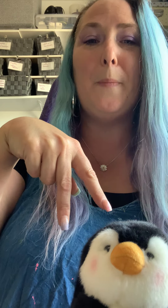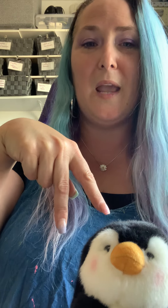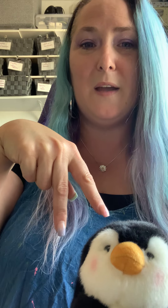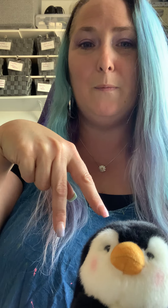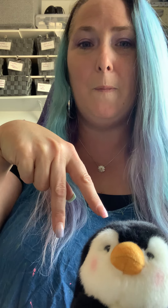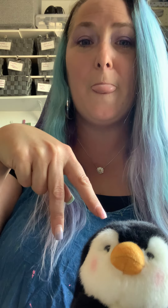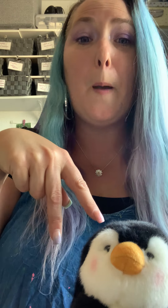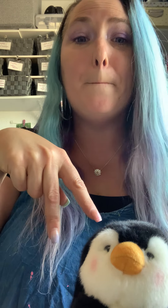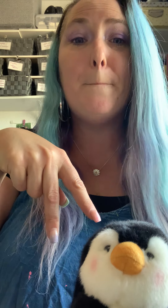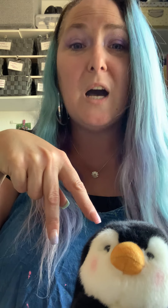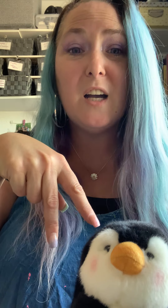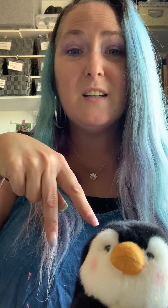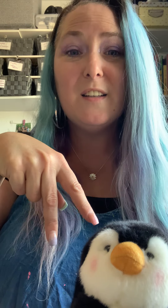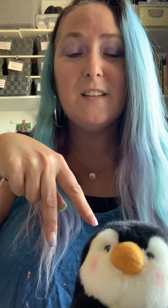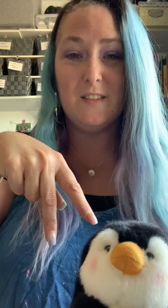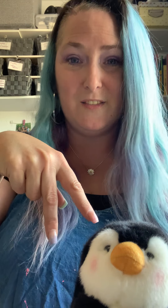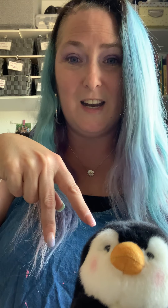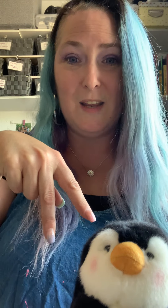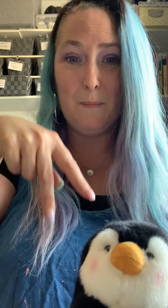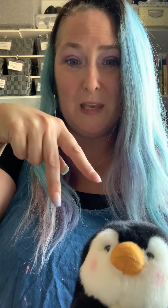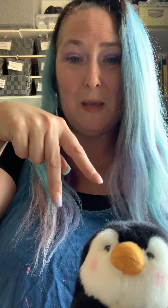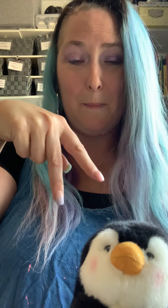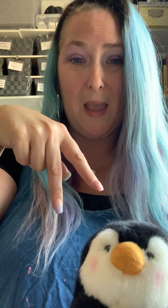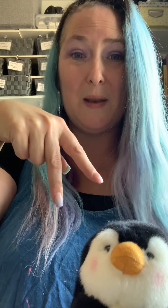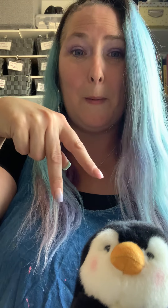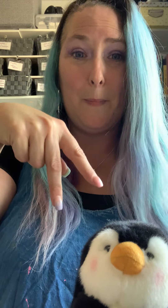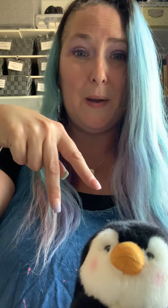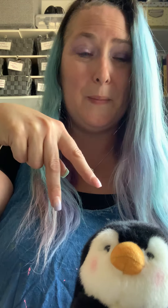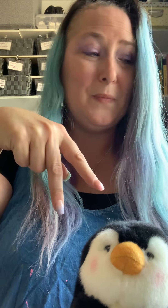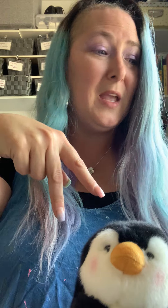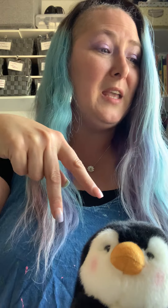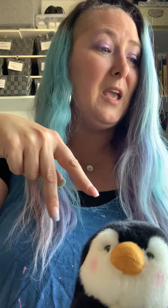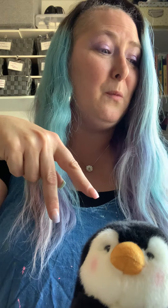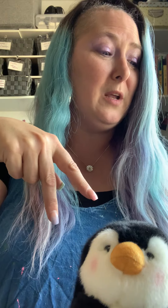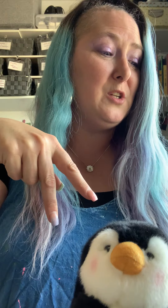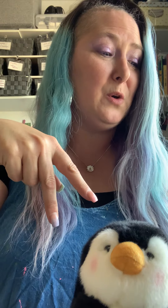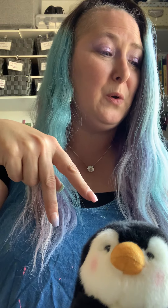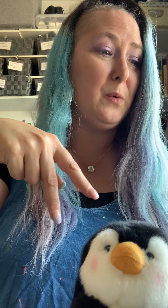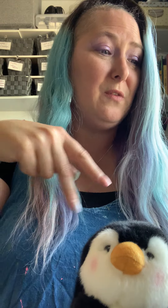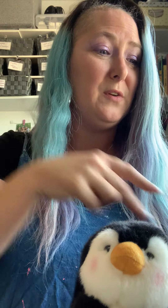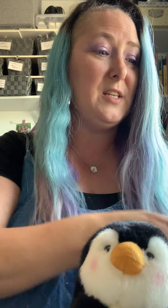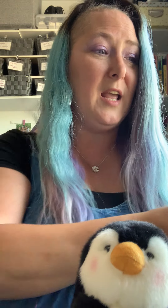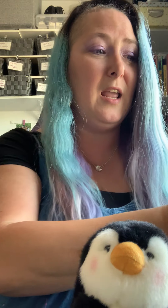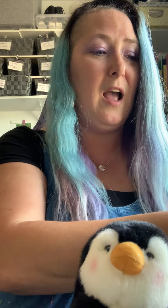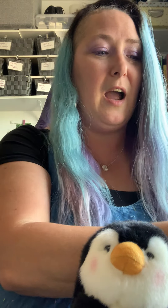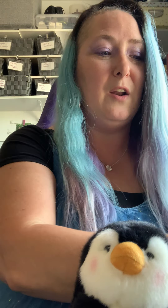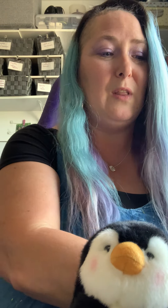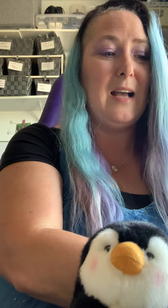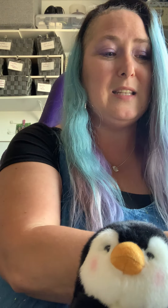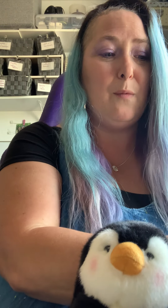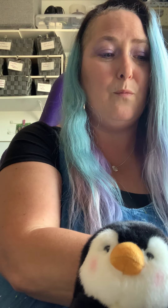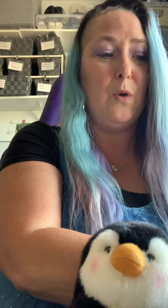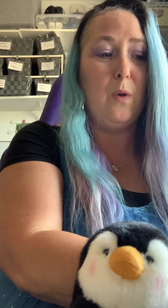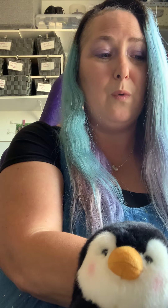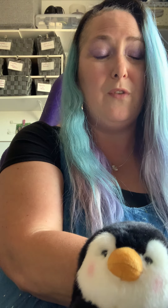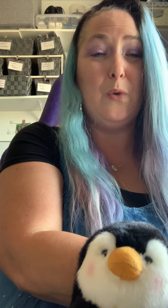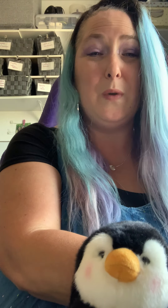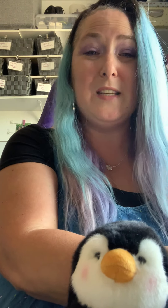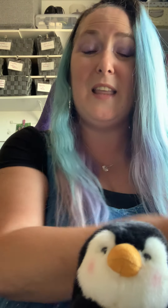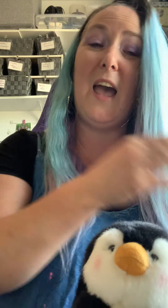pan, p, right? P, pan, p. Okay, we're gonna do a quick review today. I know last time that we reviewed, we did the